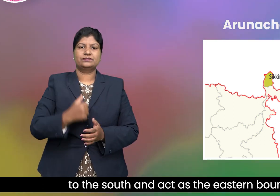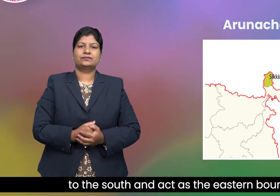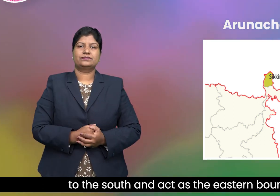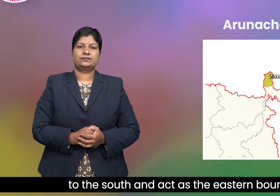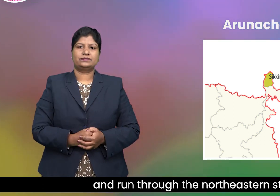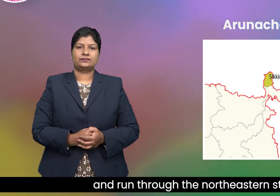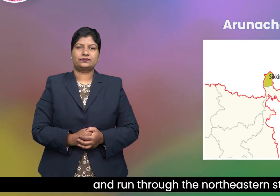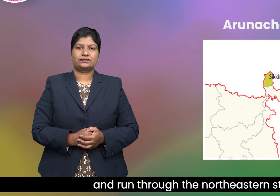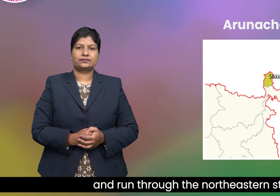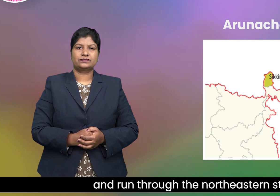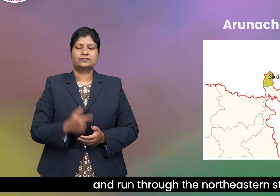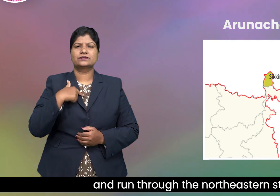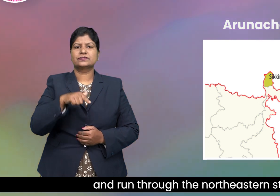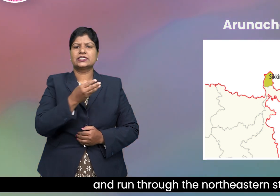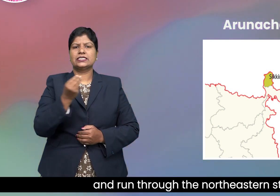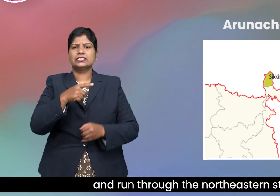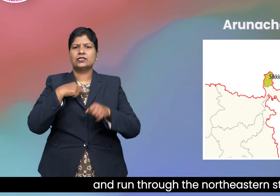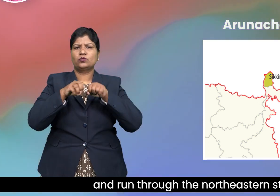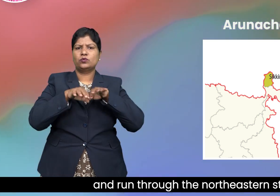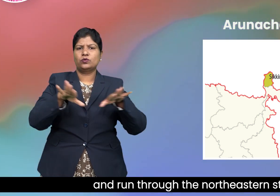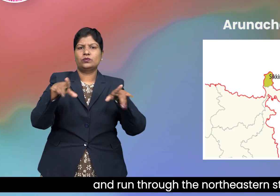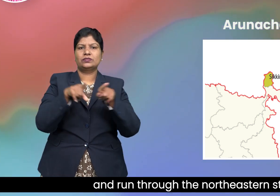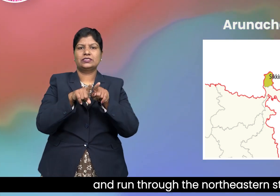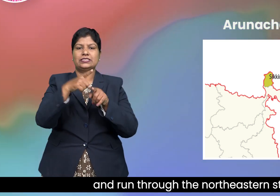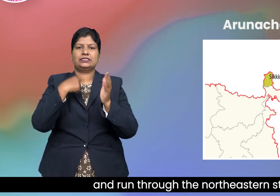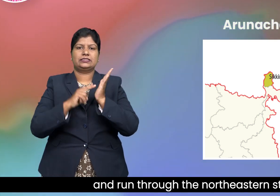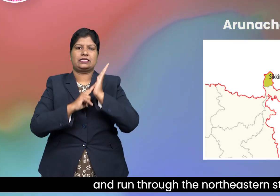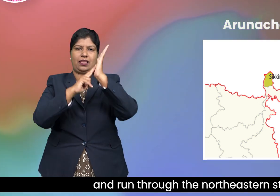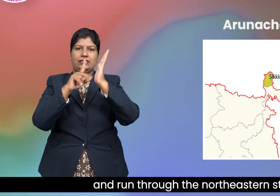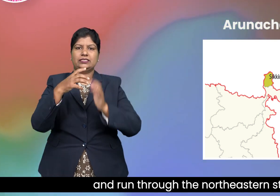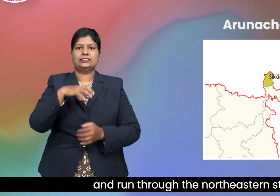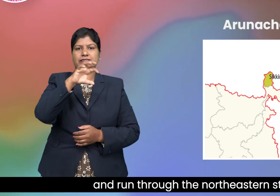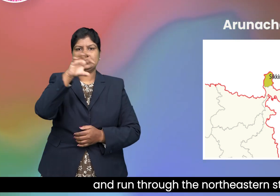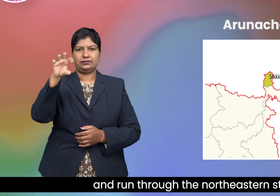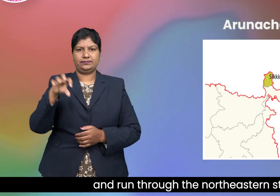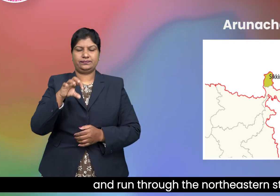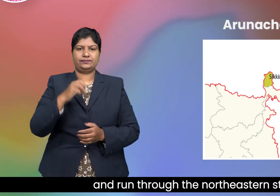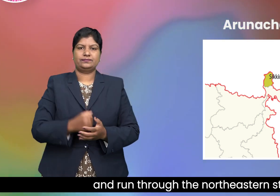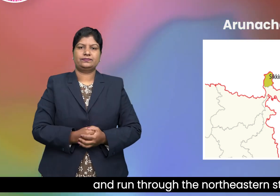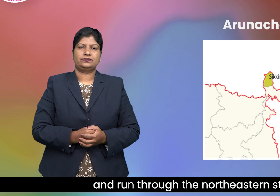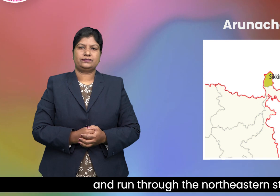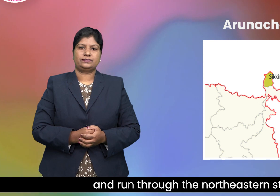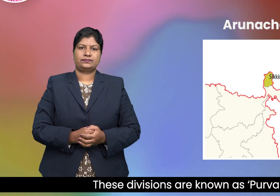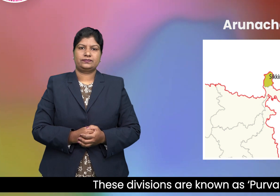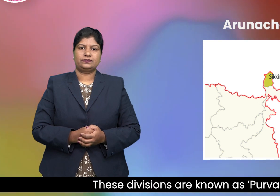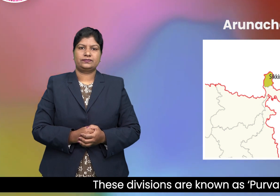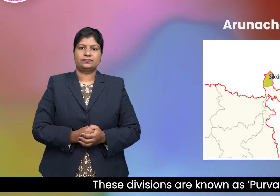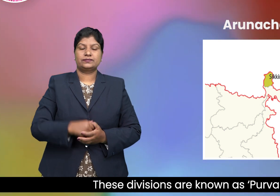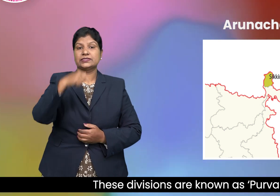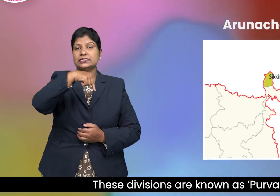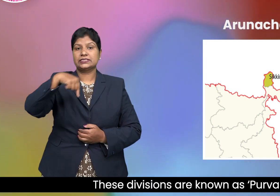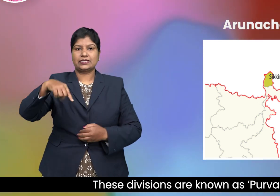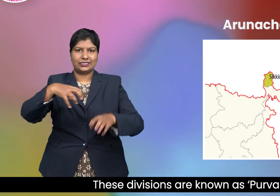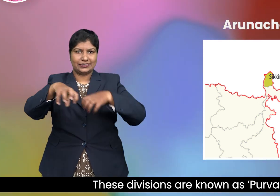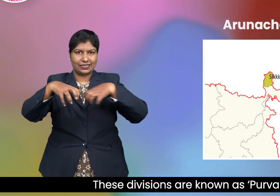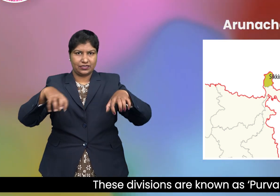and run through the northern states these divisions